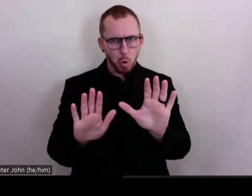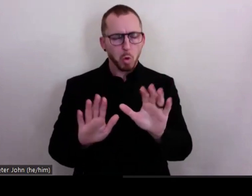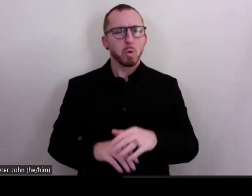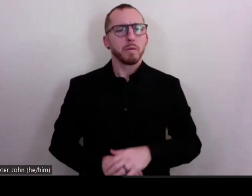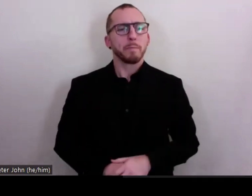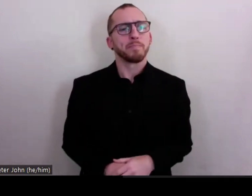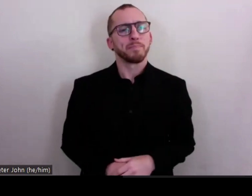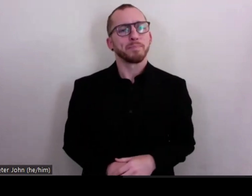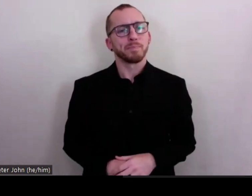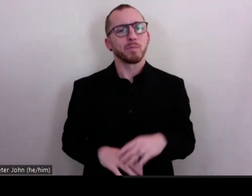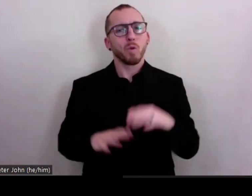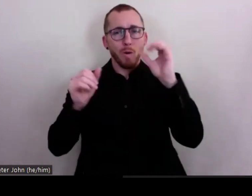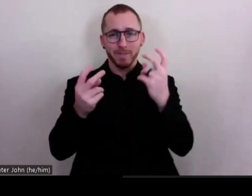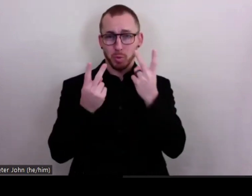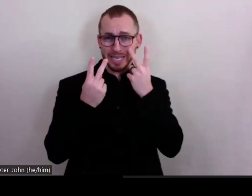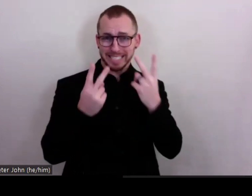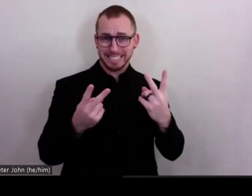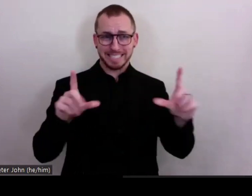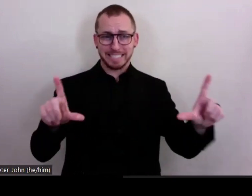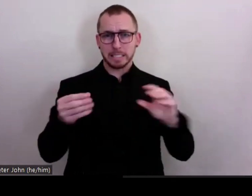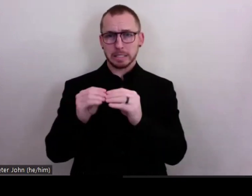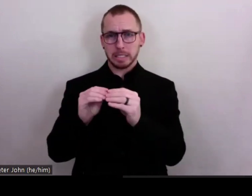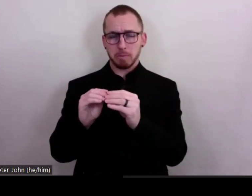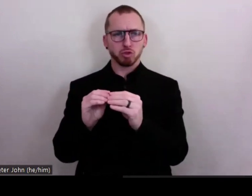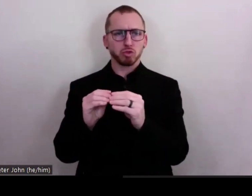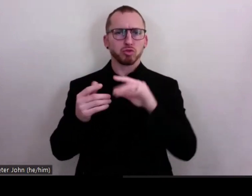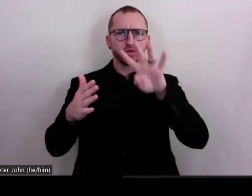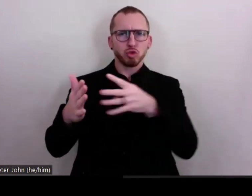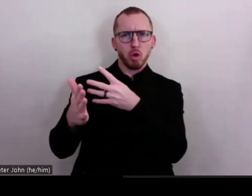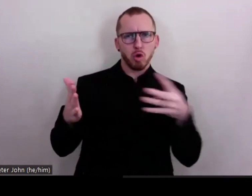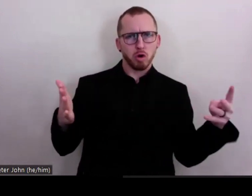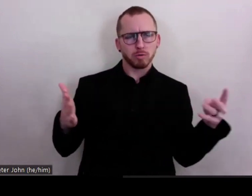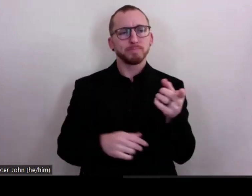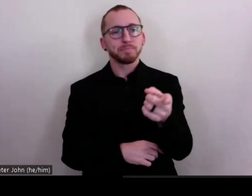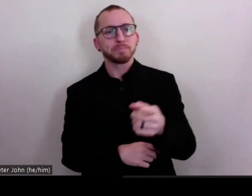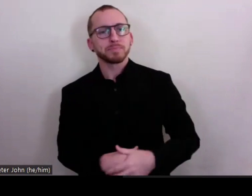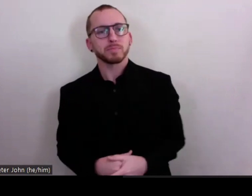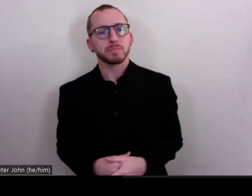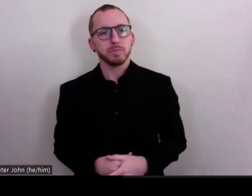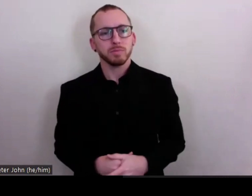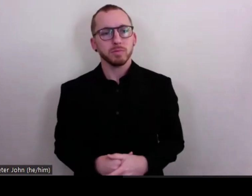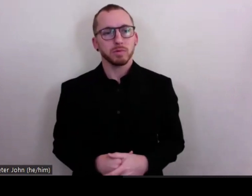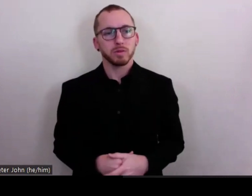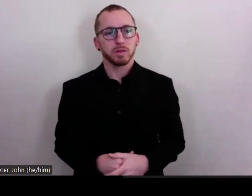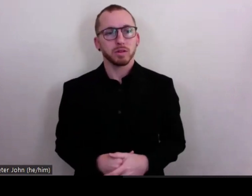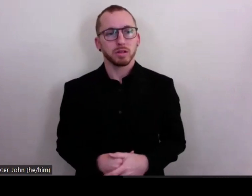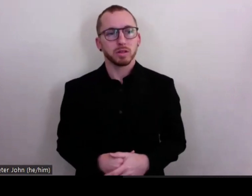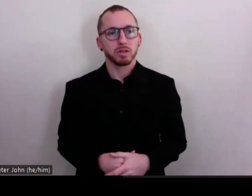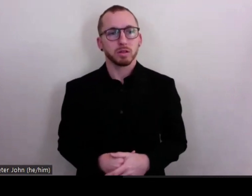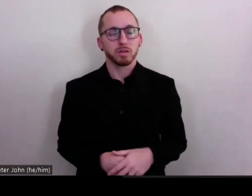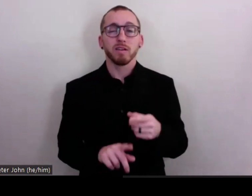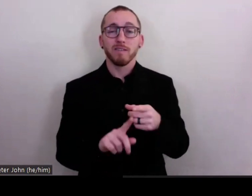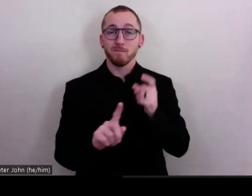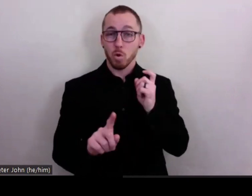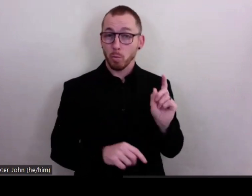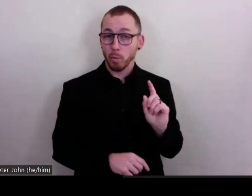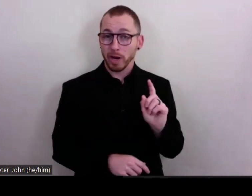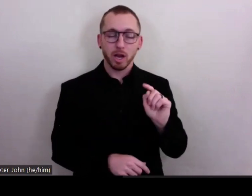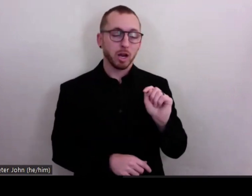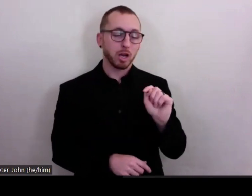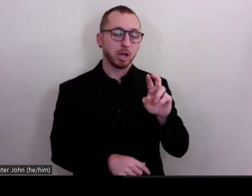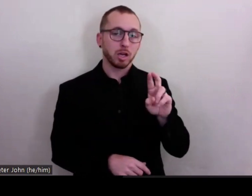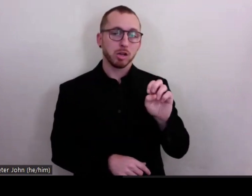it. This is a chart from, once again, the Trevor Project. So this is all within the